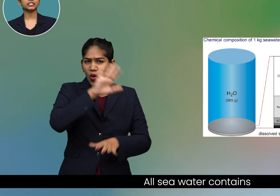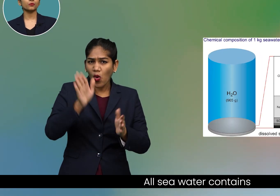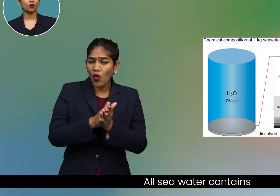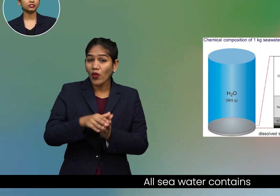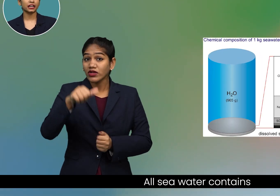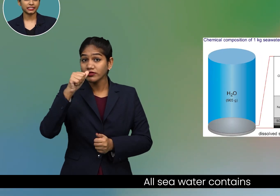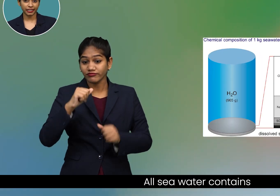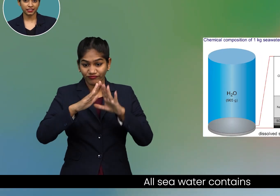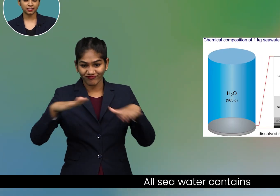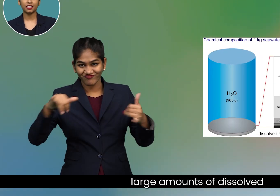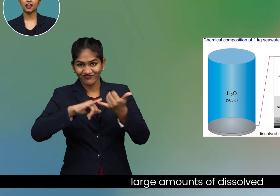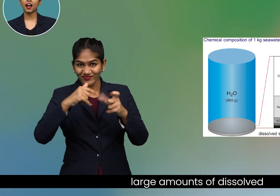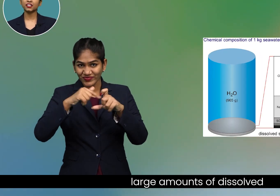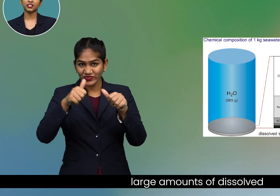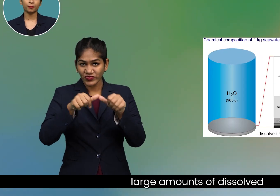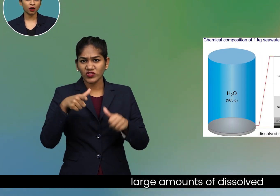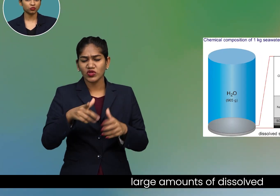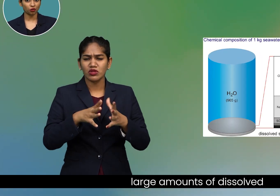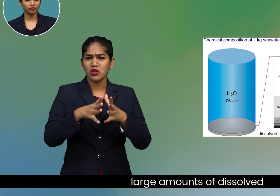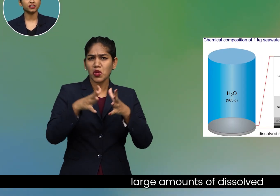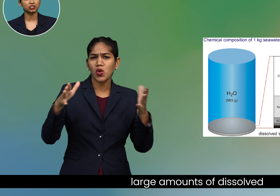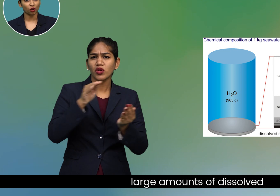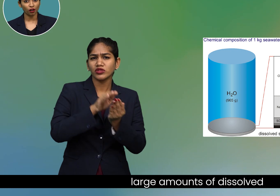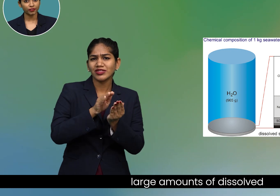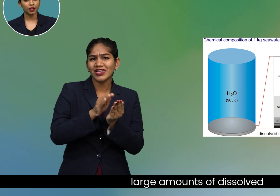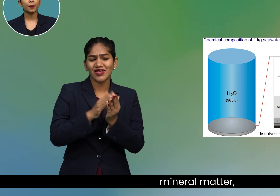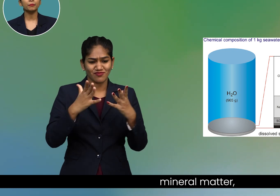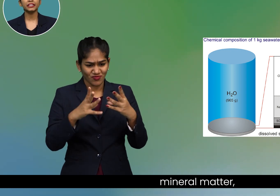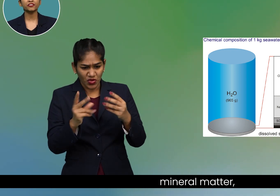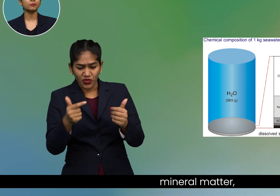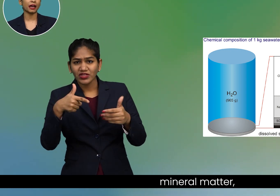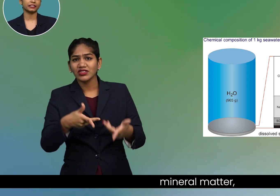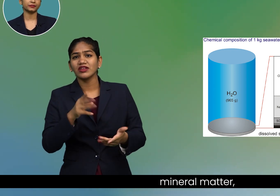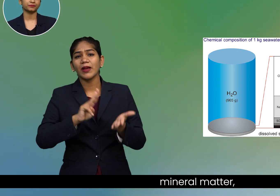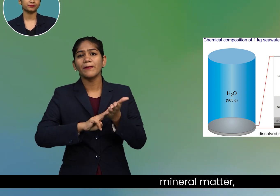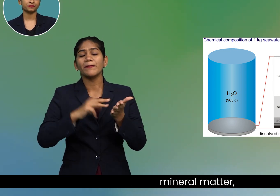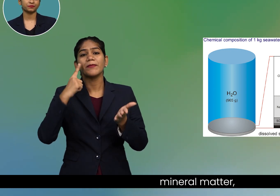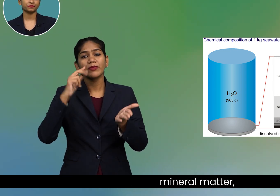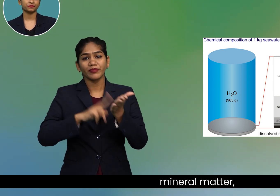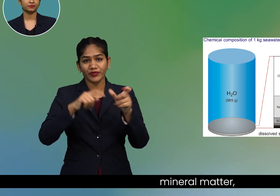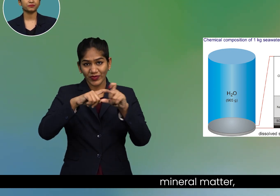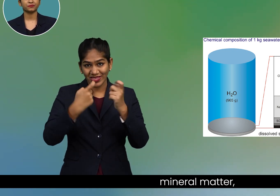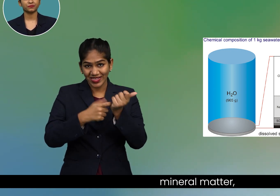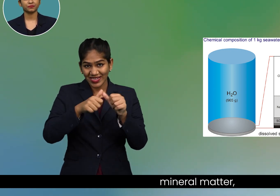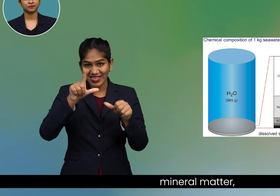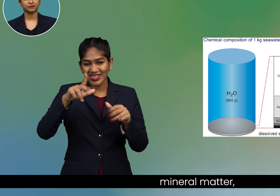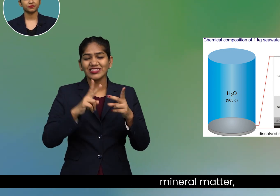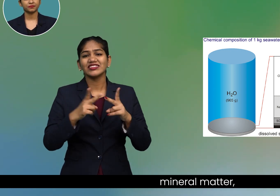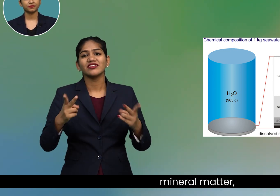All seawater contains large amounts of dissolved mineral matter.